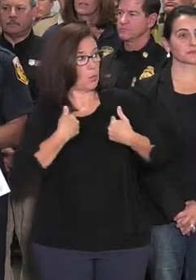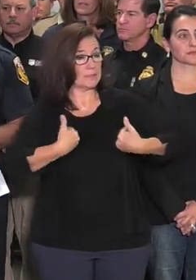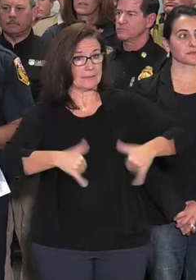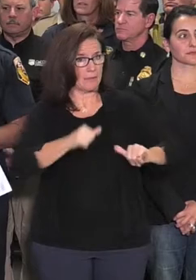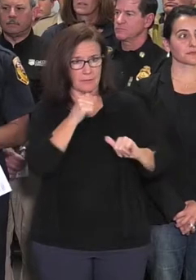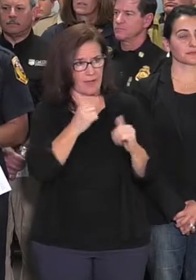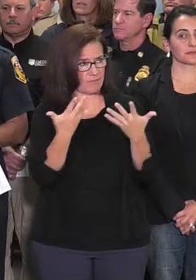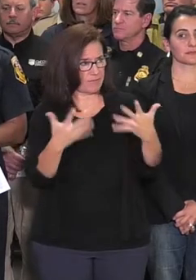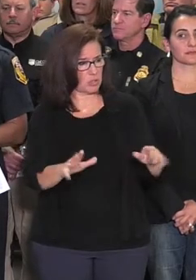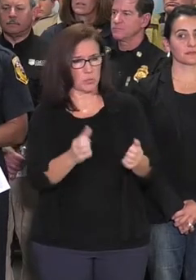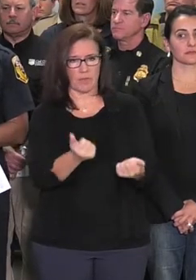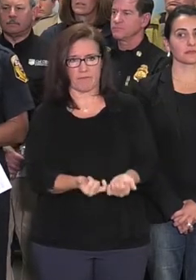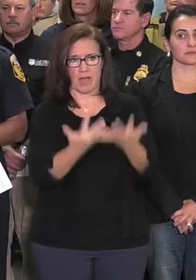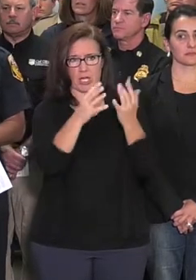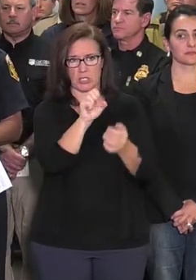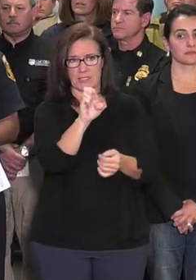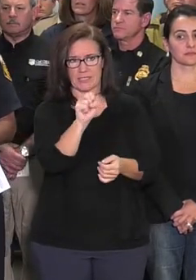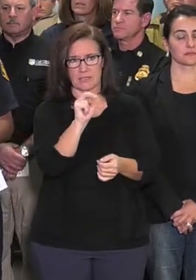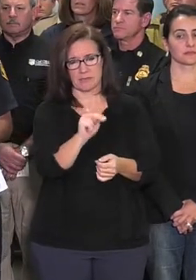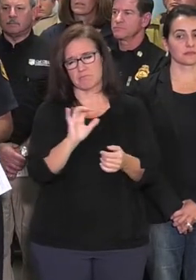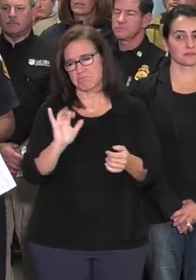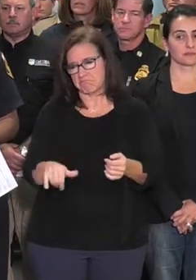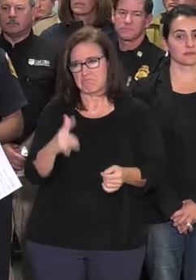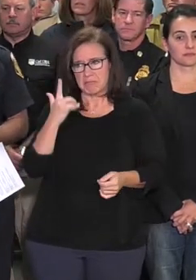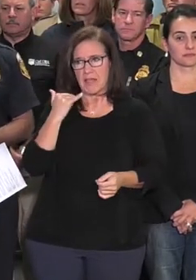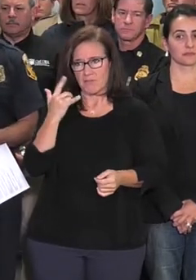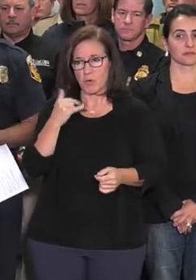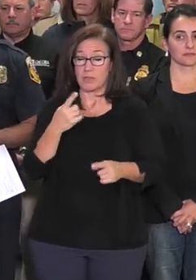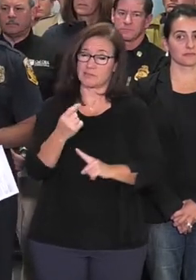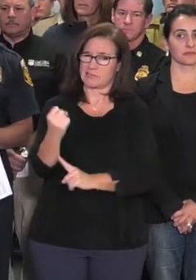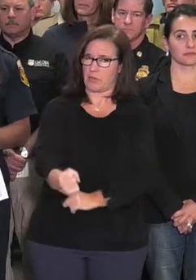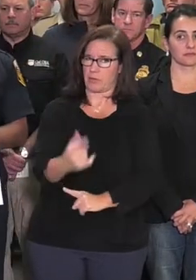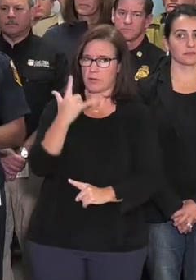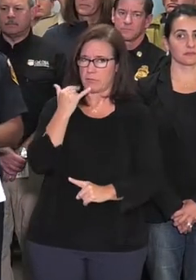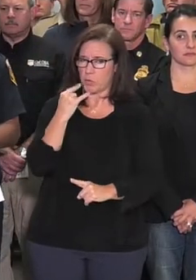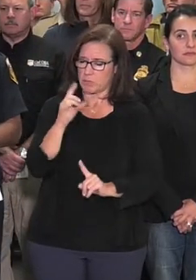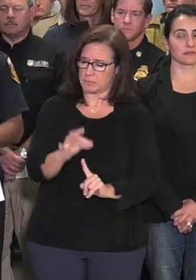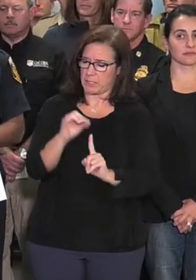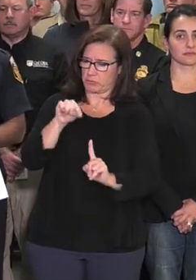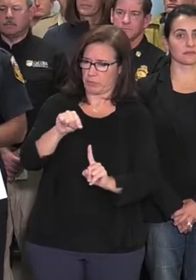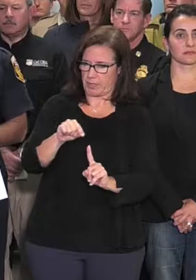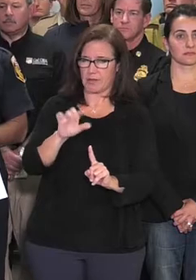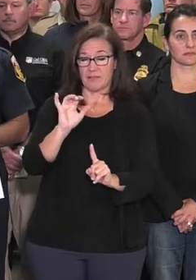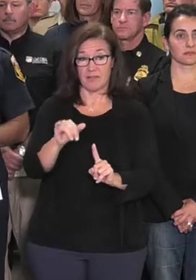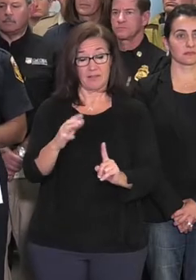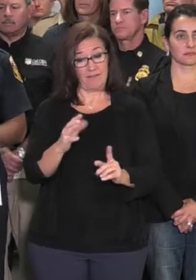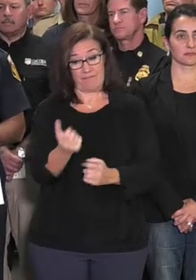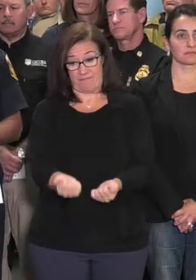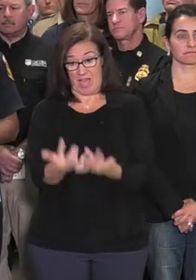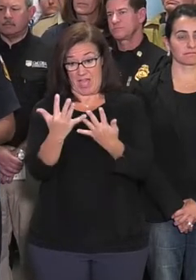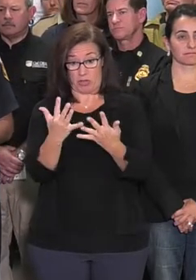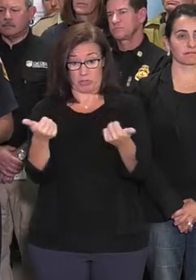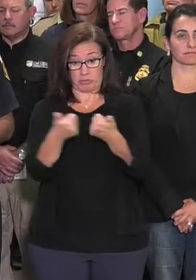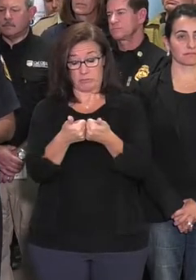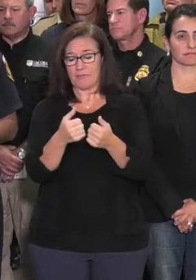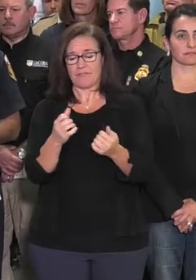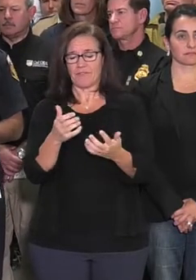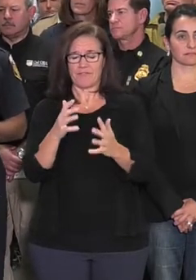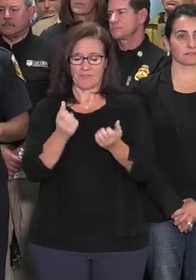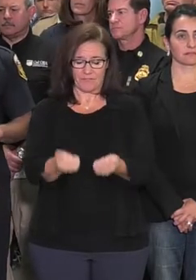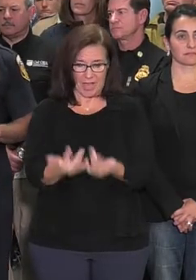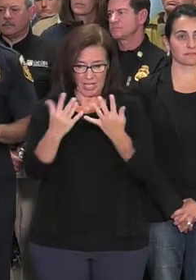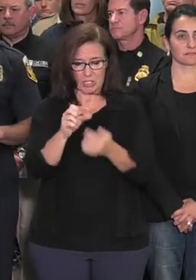that we face in California, and certainly here in Southern California, that it is a year-round challenge that we are all